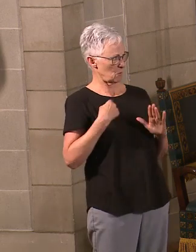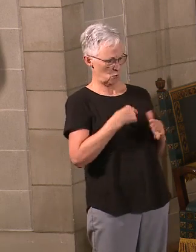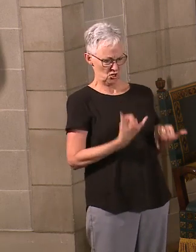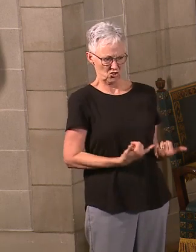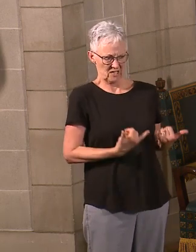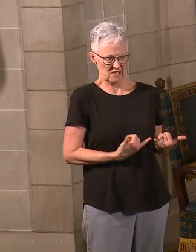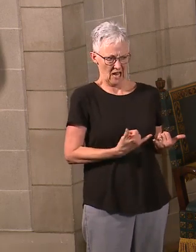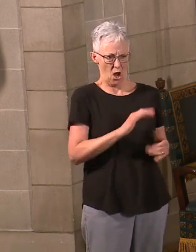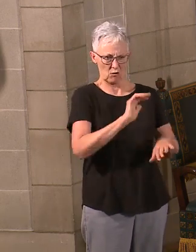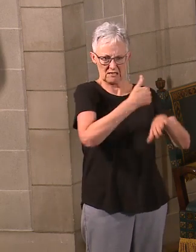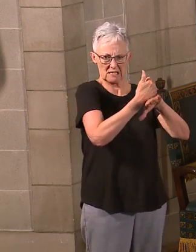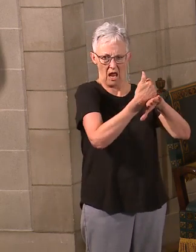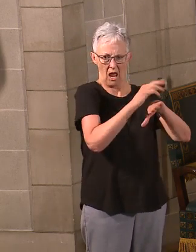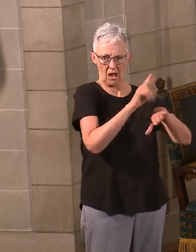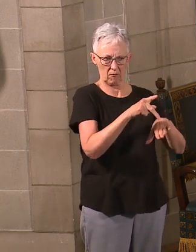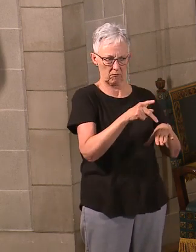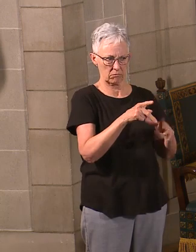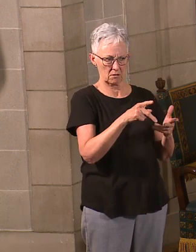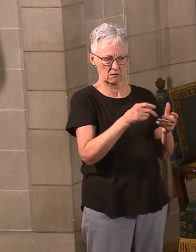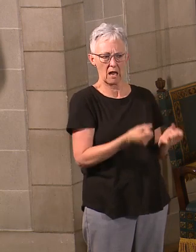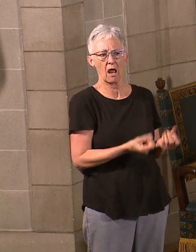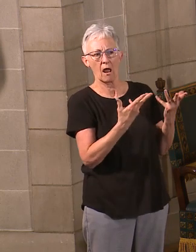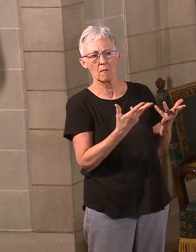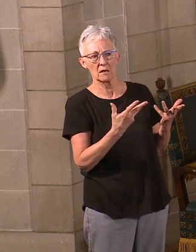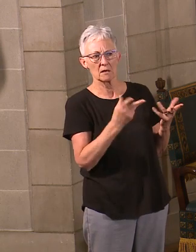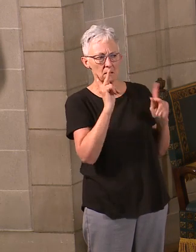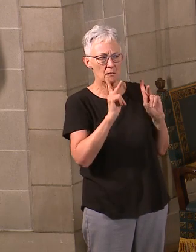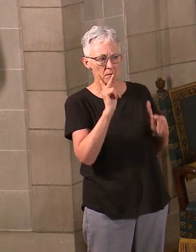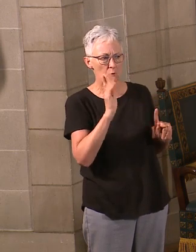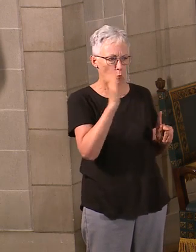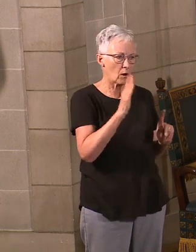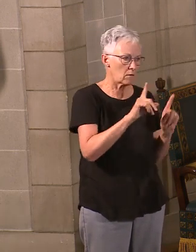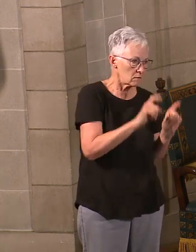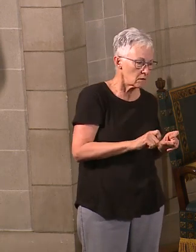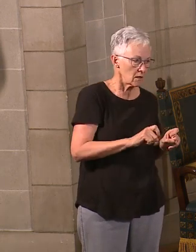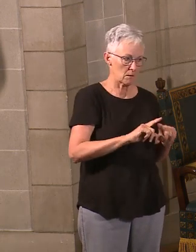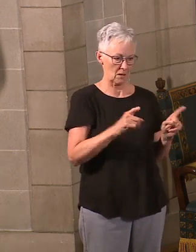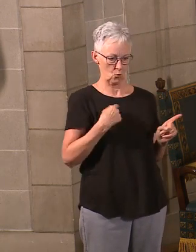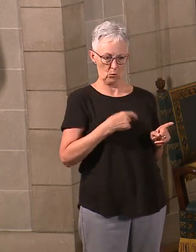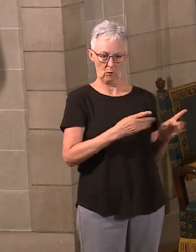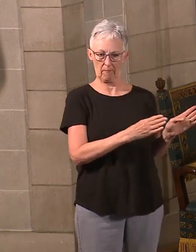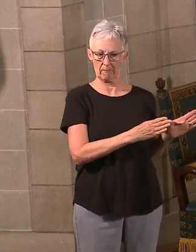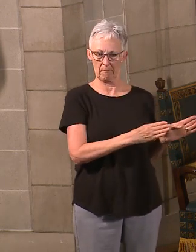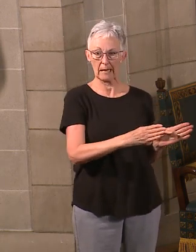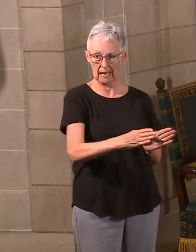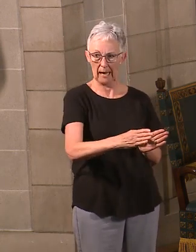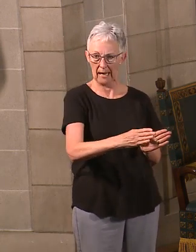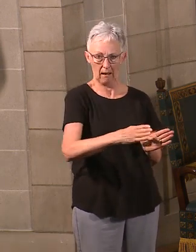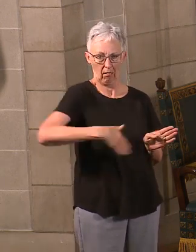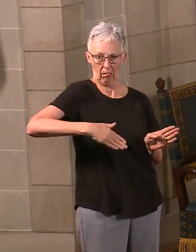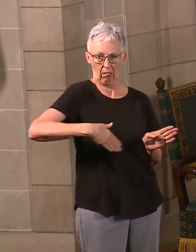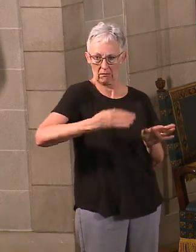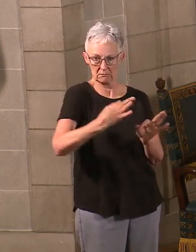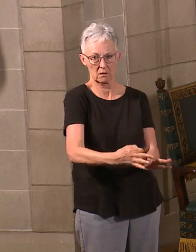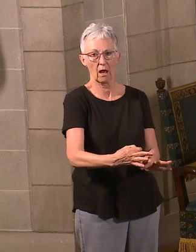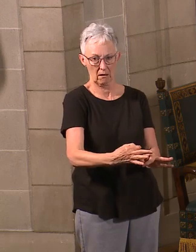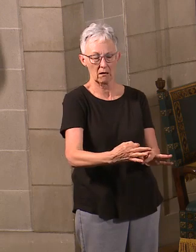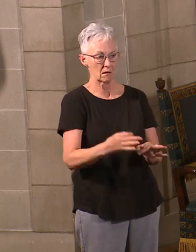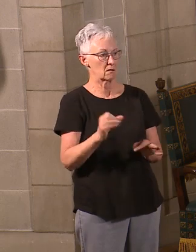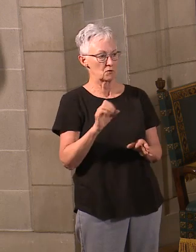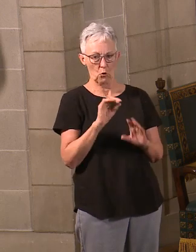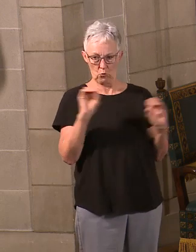there was no information released about how much testing we would be doing, other than we were just in the planning phases to get it set up. But as we all know,